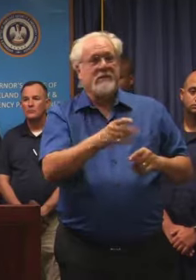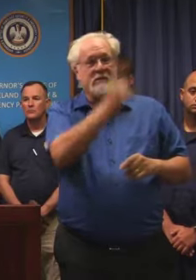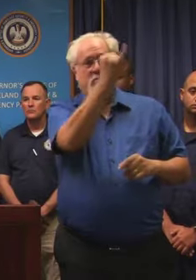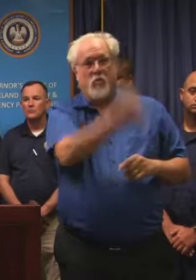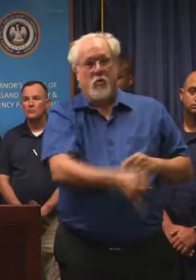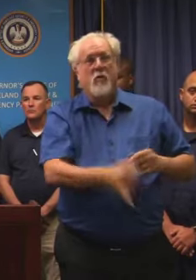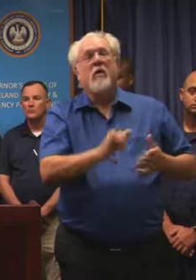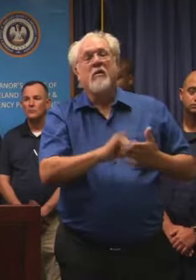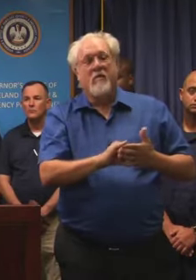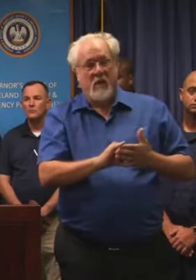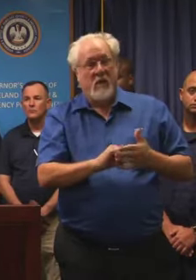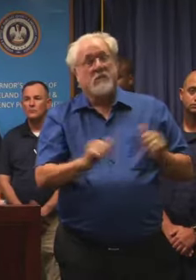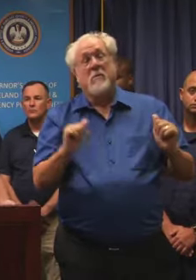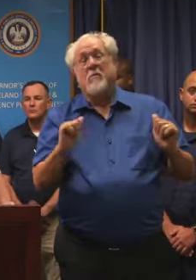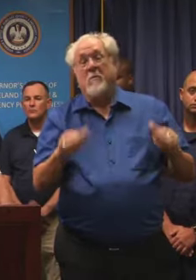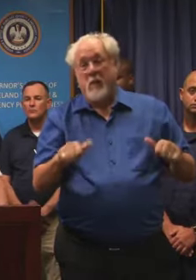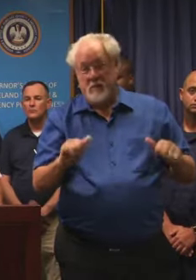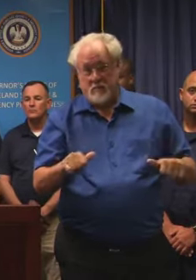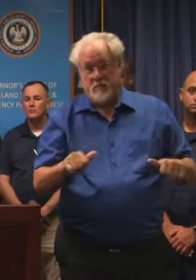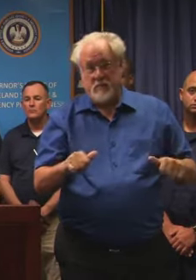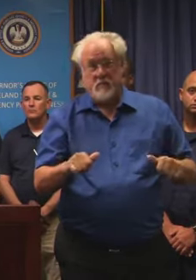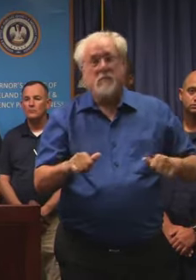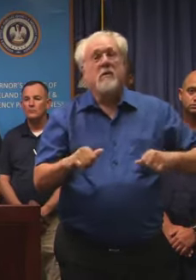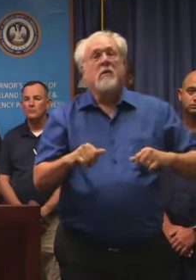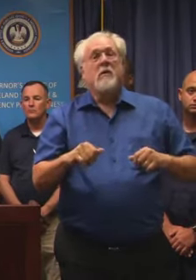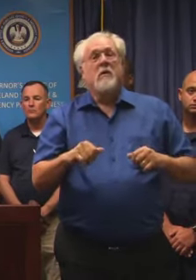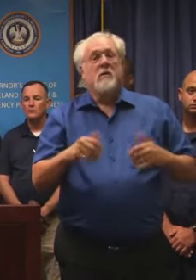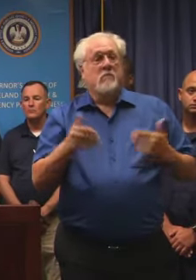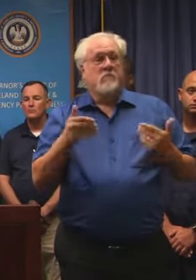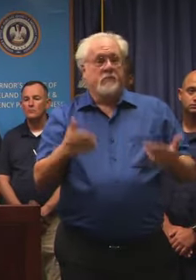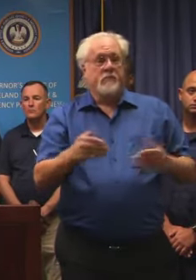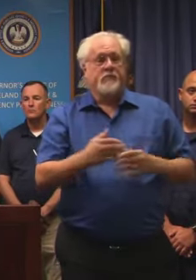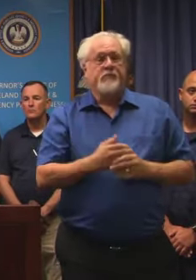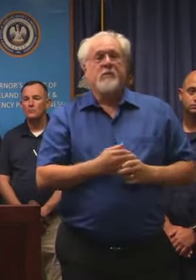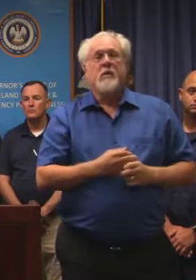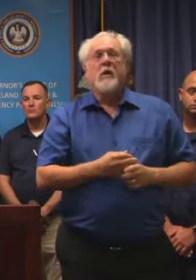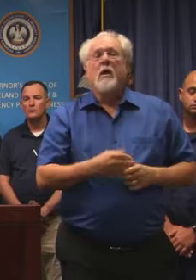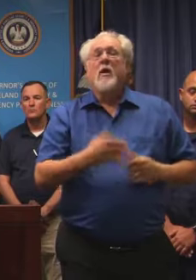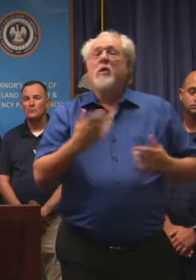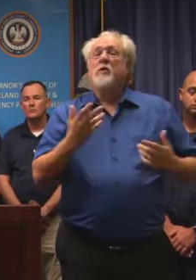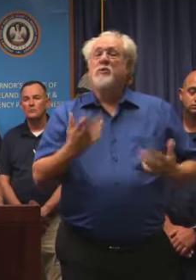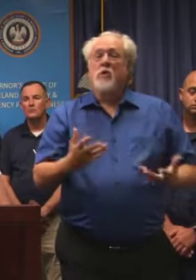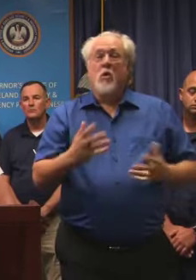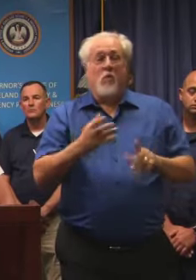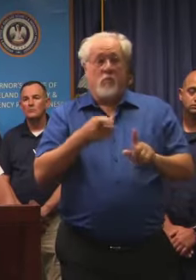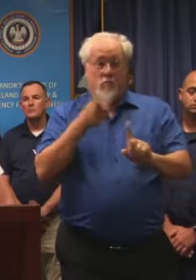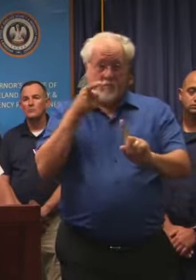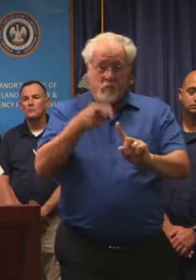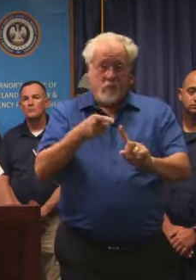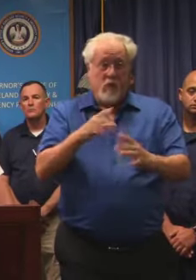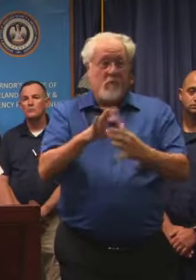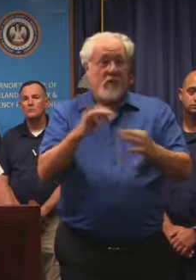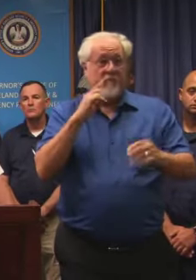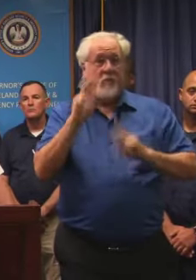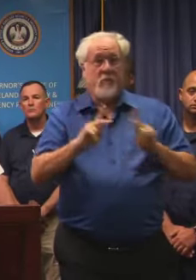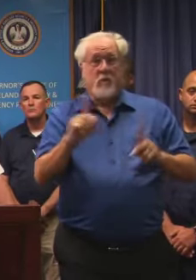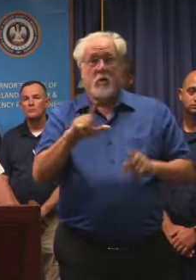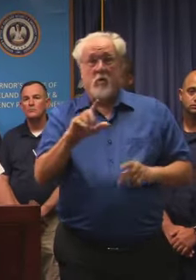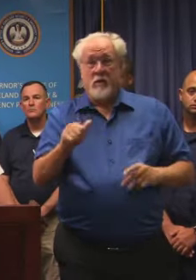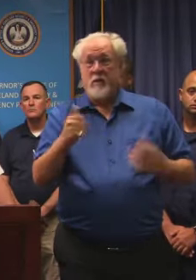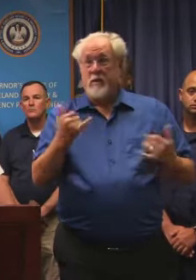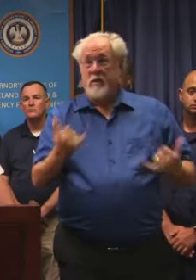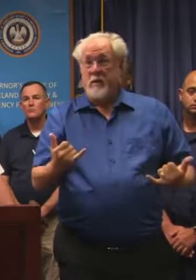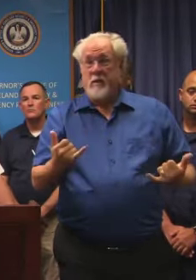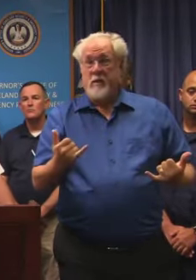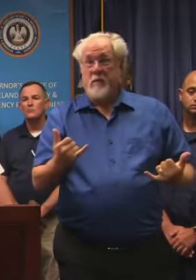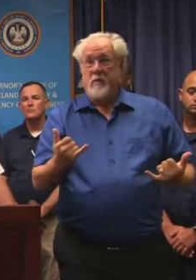That remains a possibility as well moving forward. And so the main message for the people of Louisiana